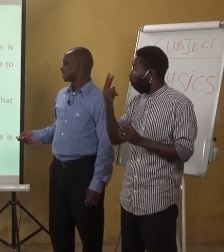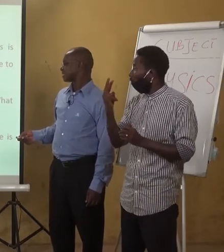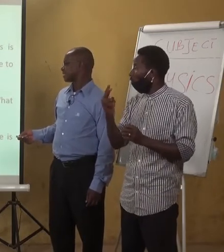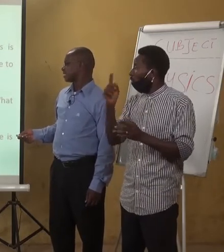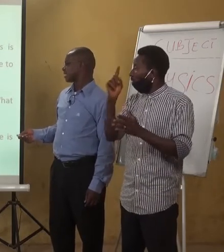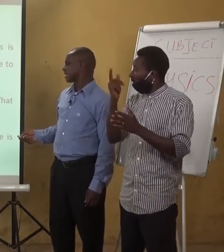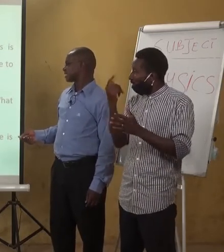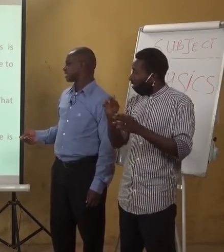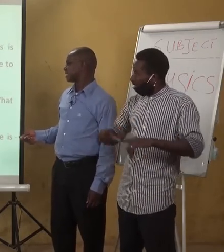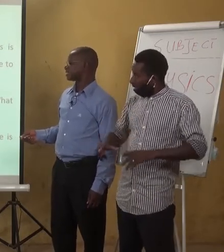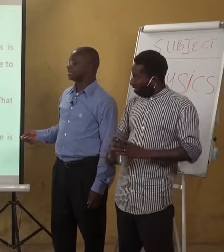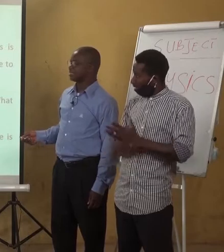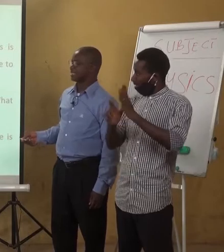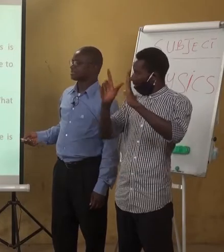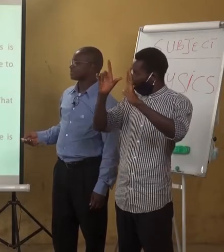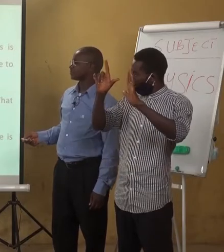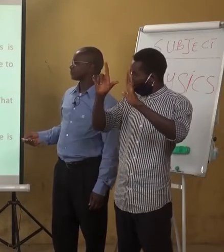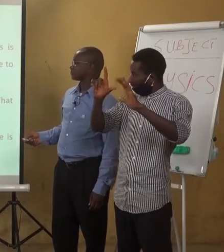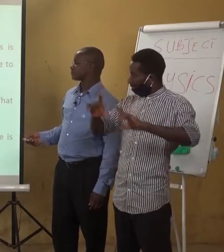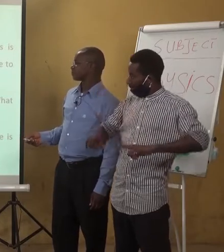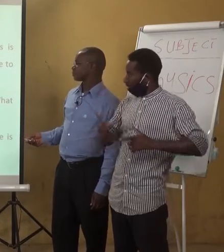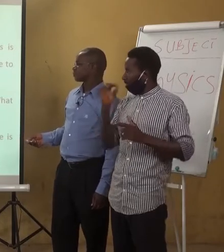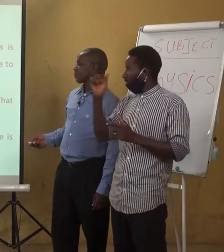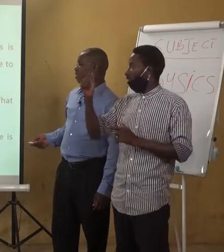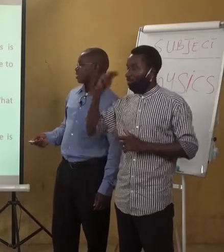decayed in 36 days?